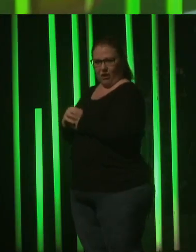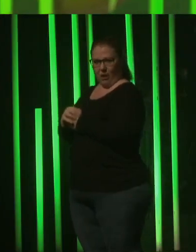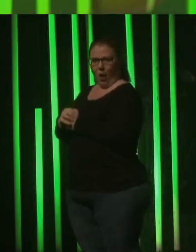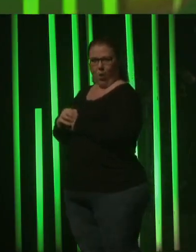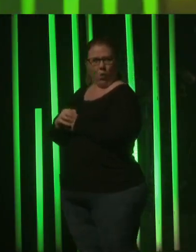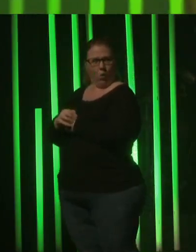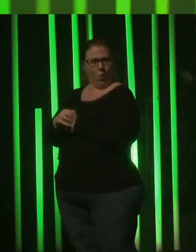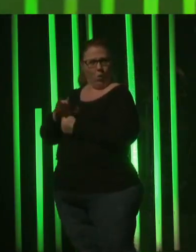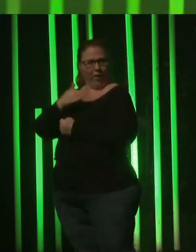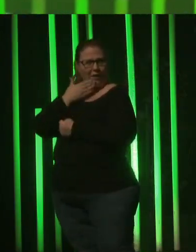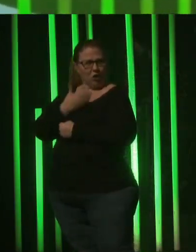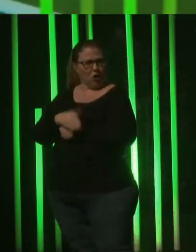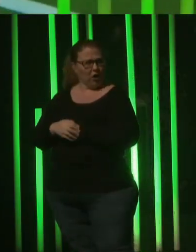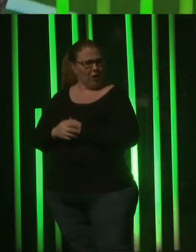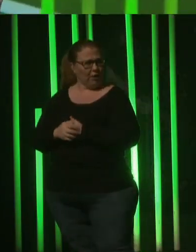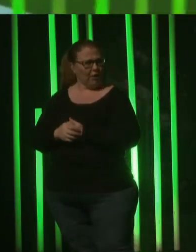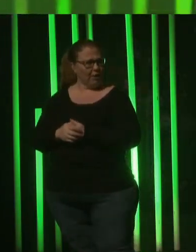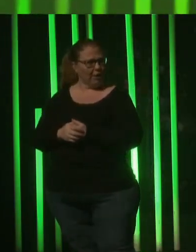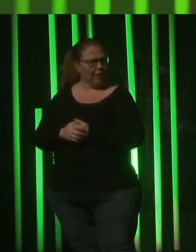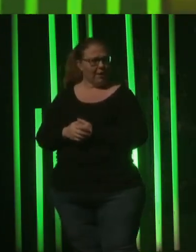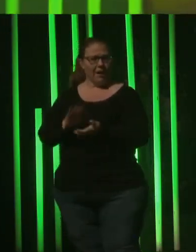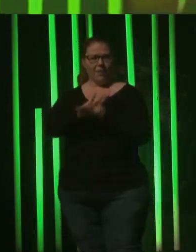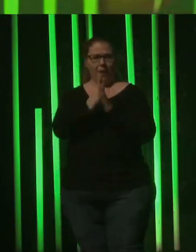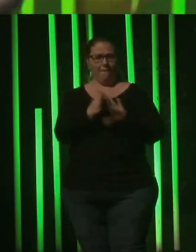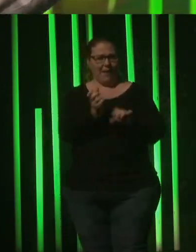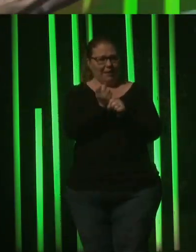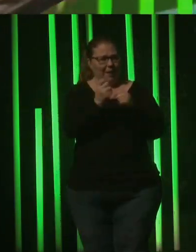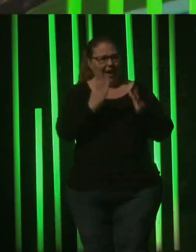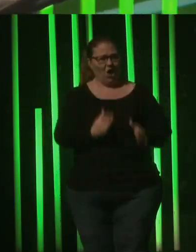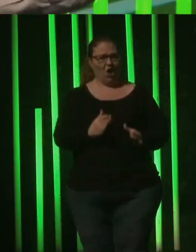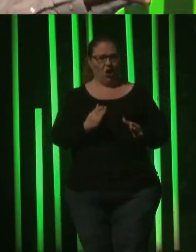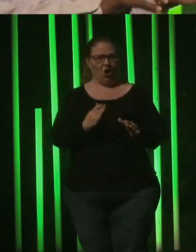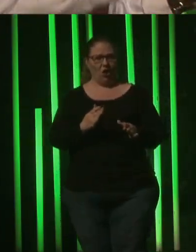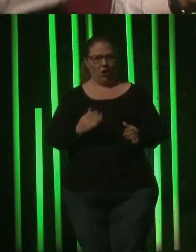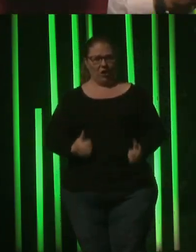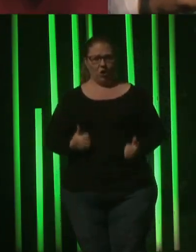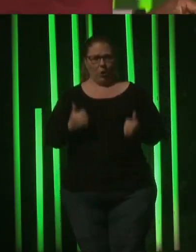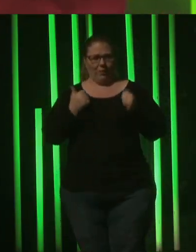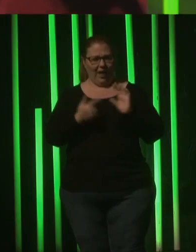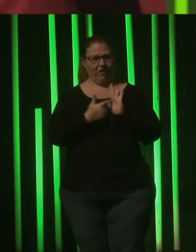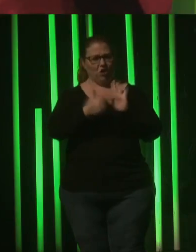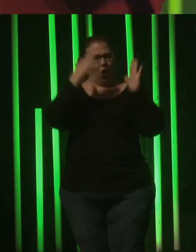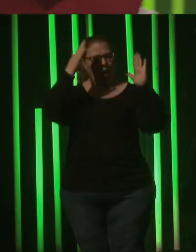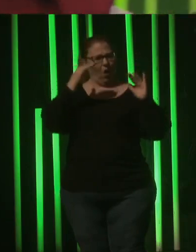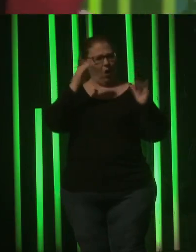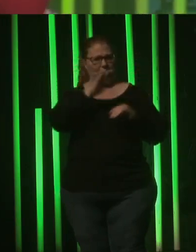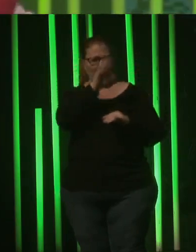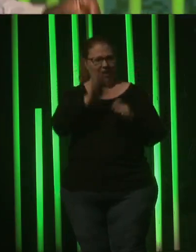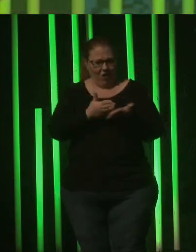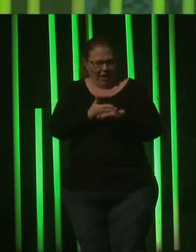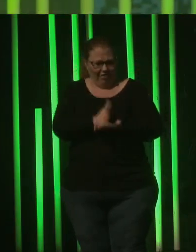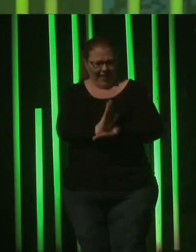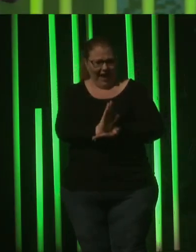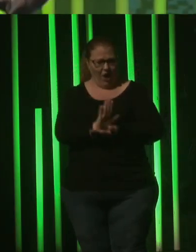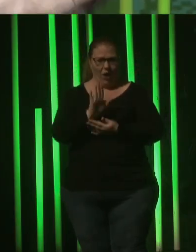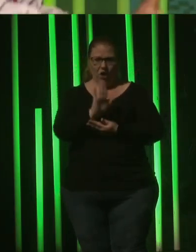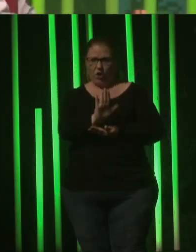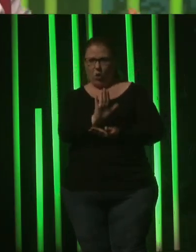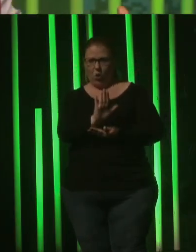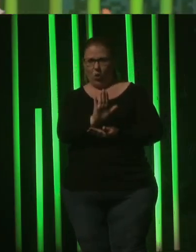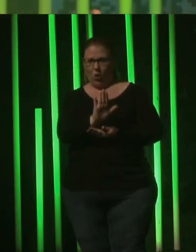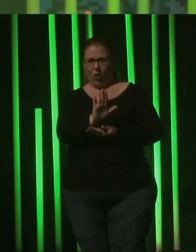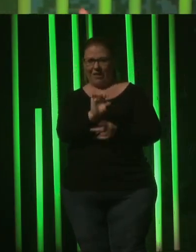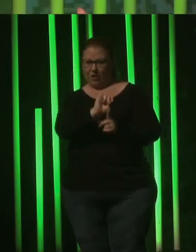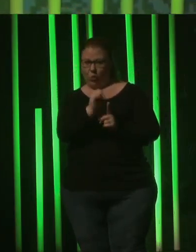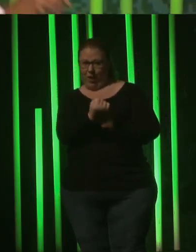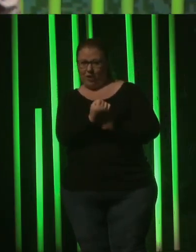good? That a peacemaker, as you walk in hope, you can never allow your